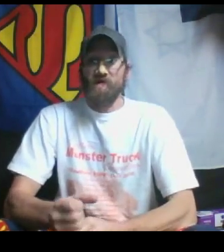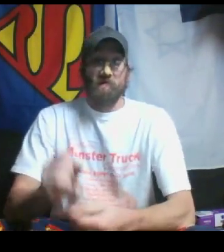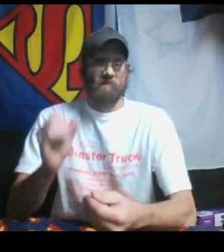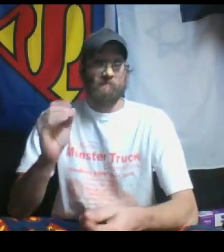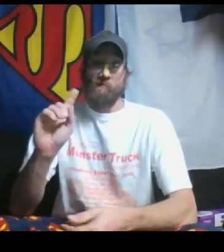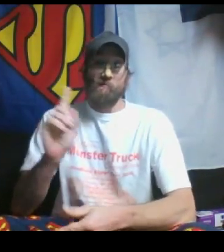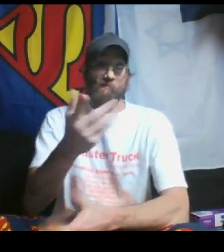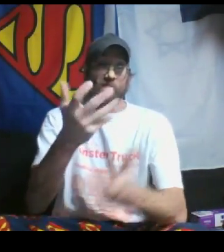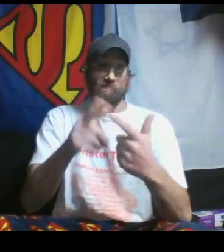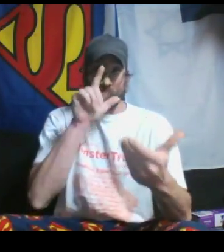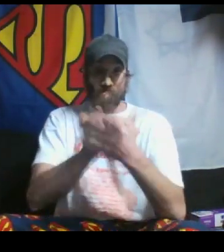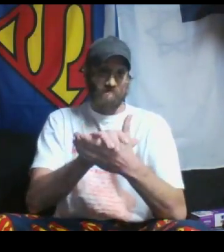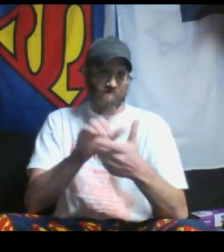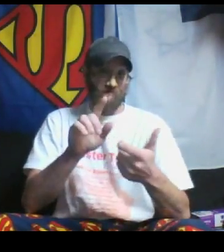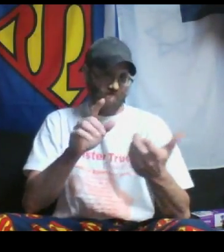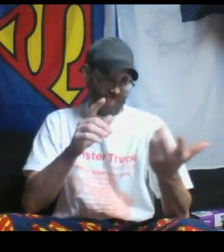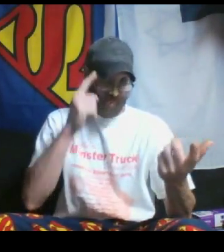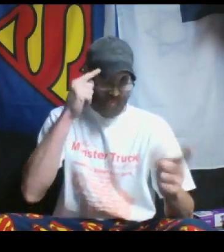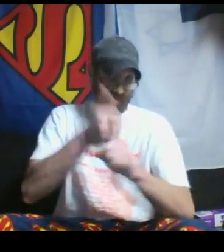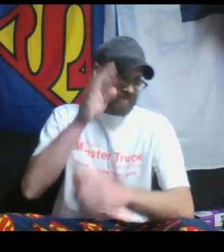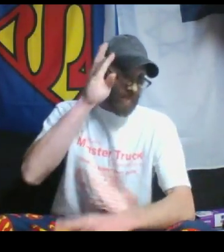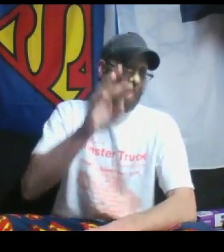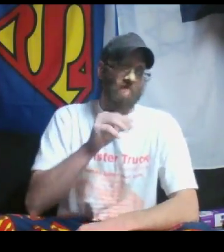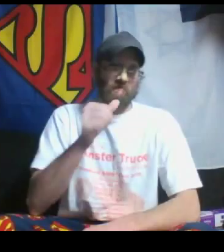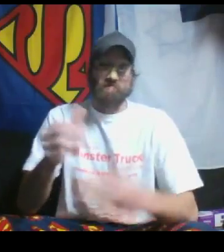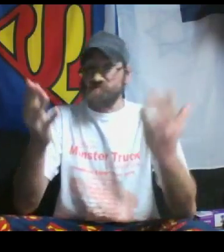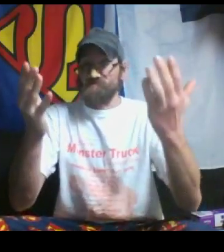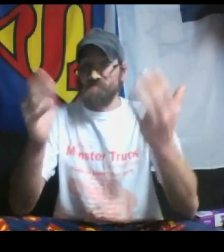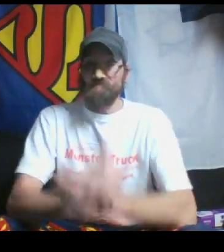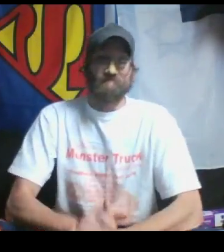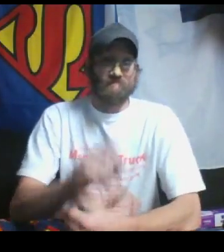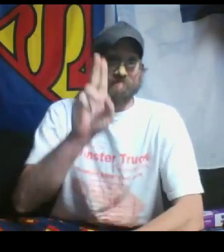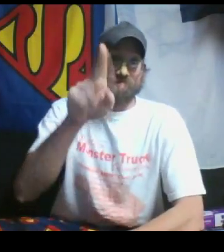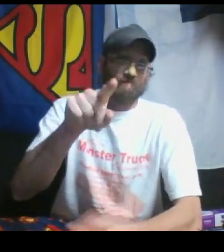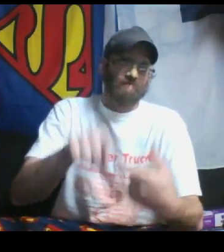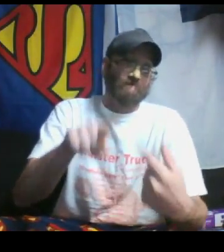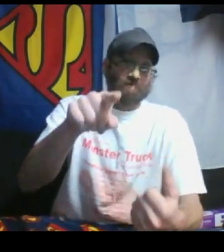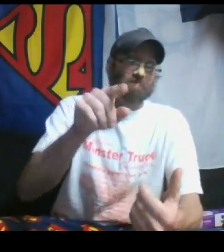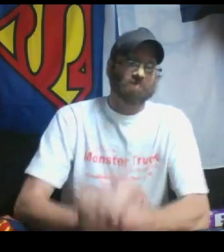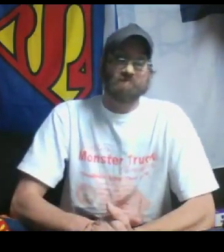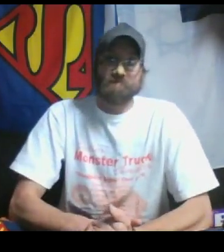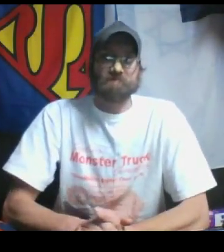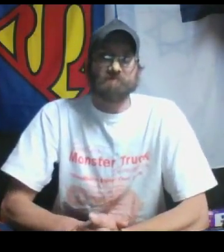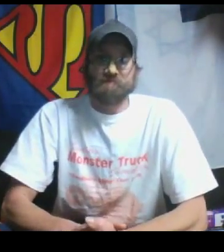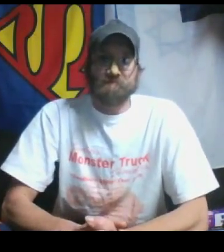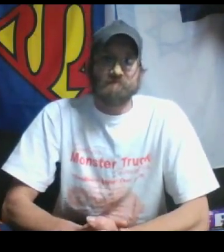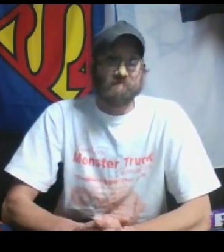Moreover, not all ancient repairs are done by the pharaohs. Some of them were done during the time